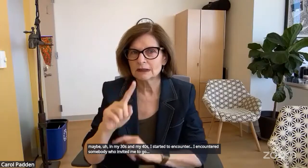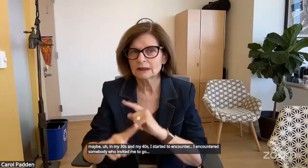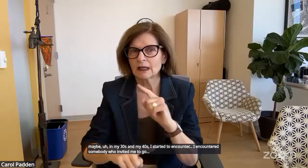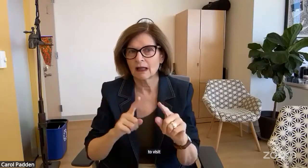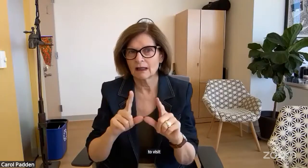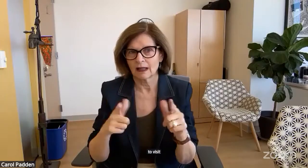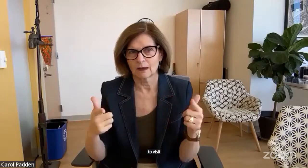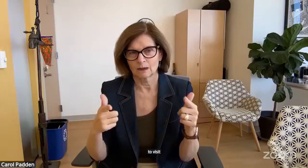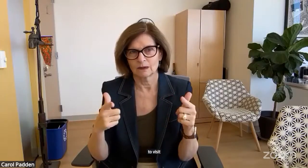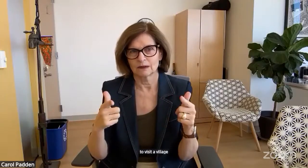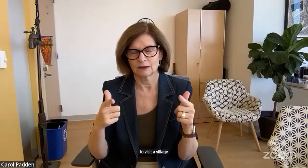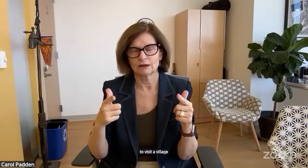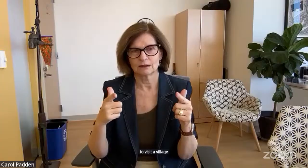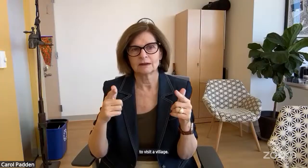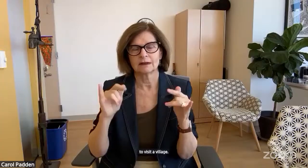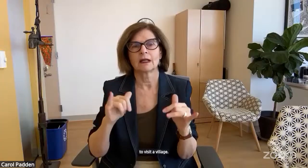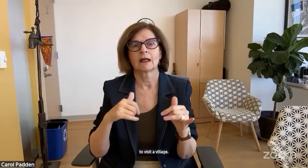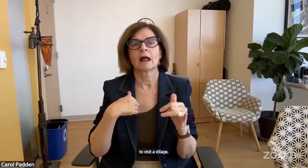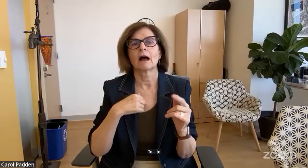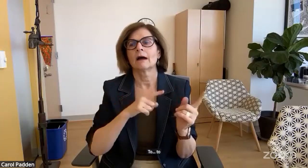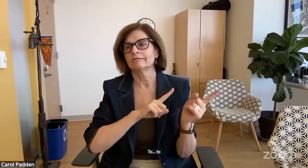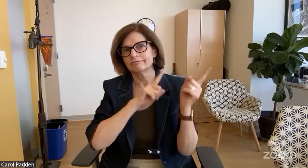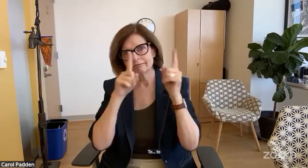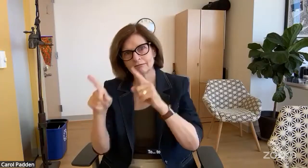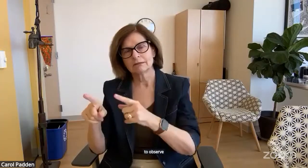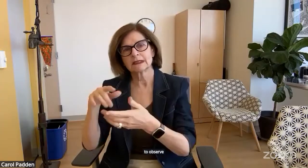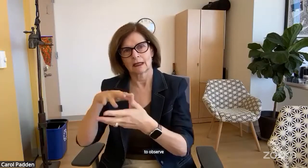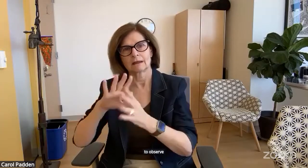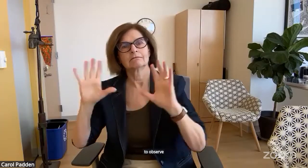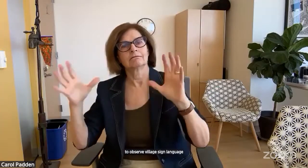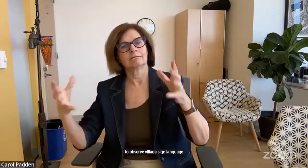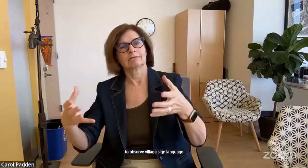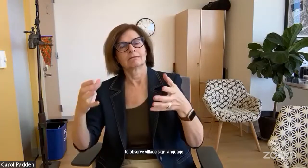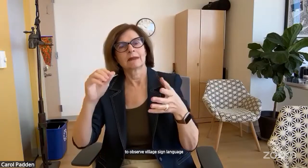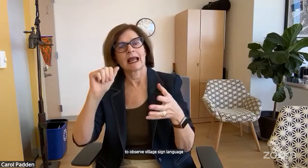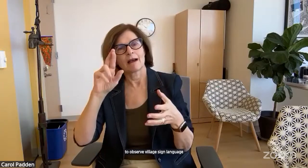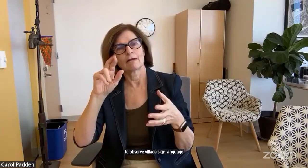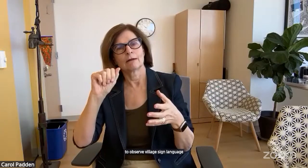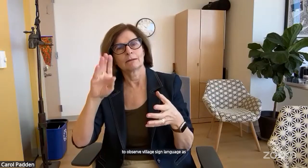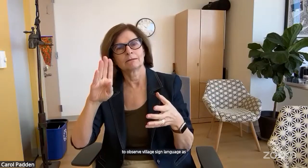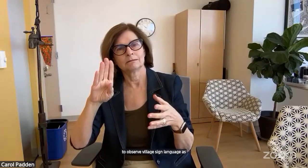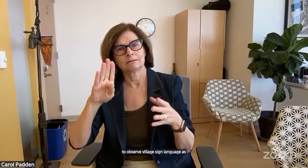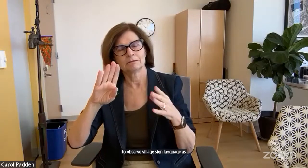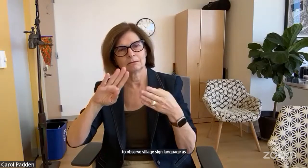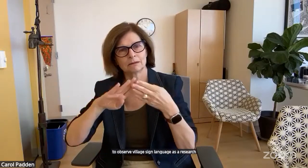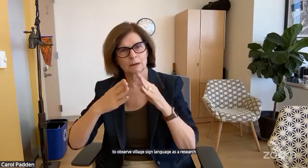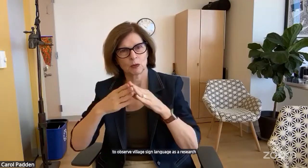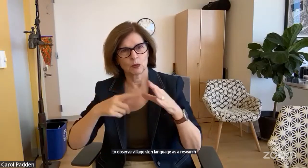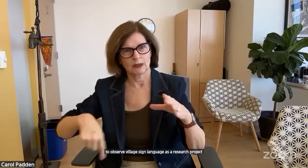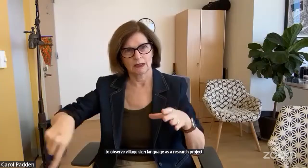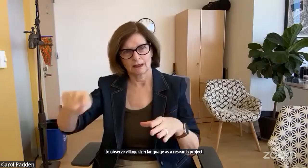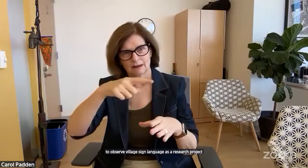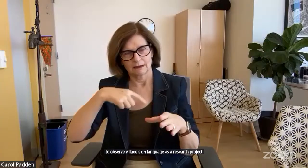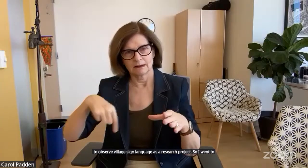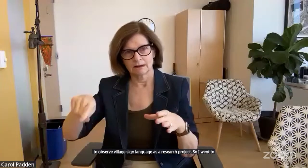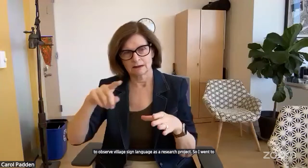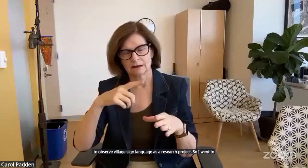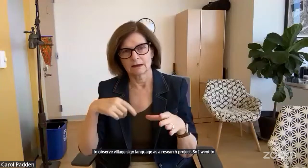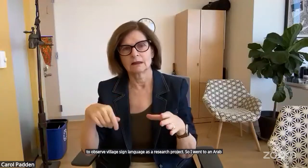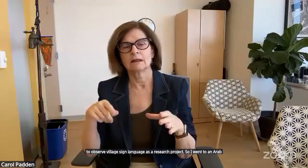a village to observe village sign language as a research project. So I went to an Arab community,